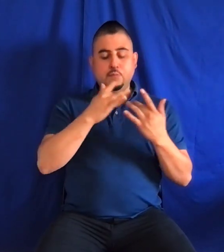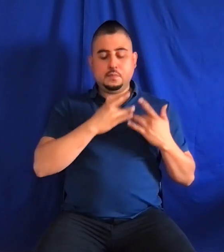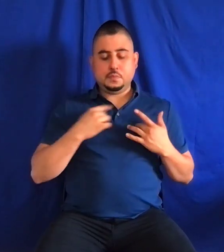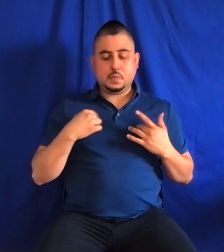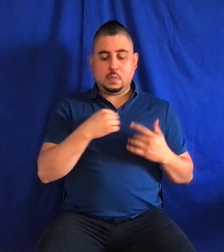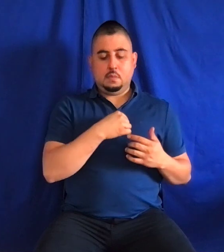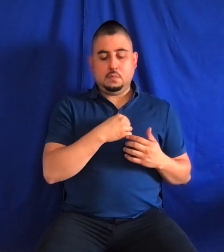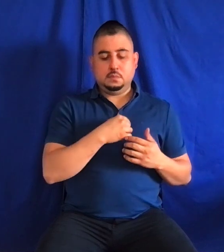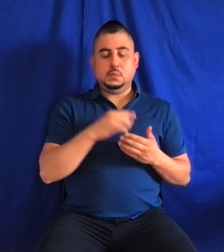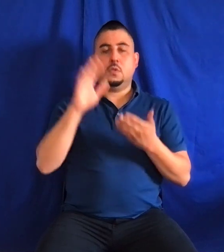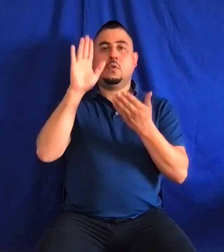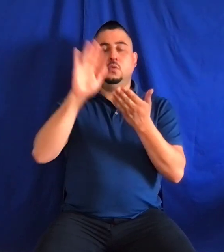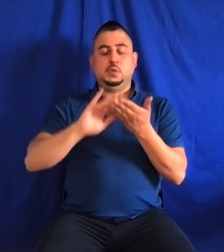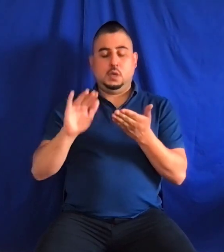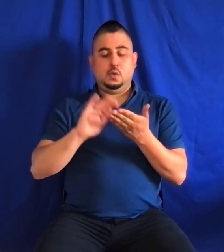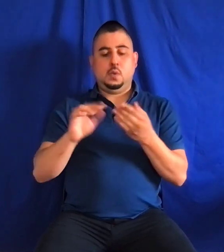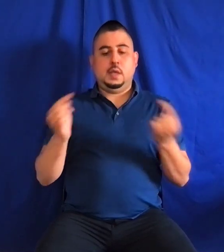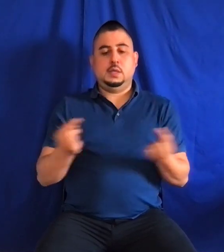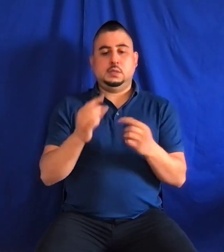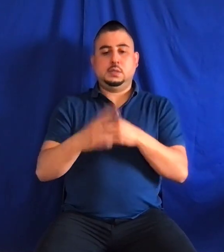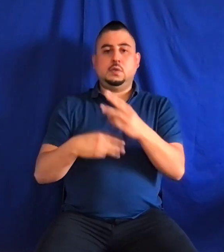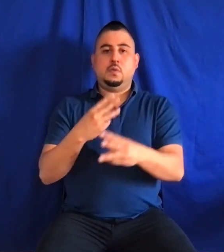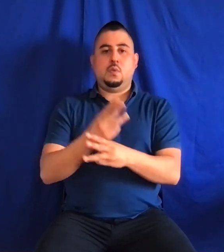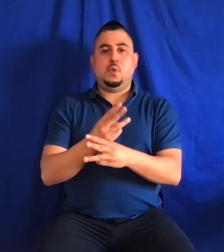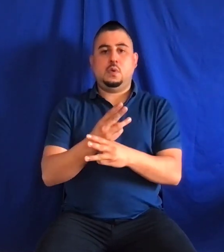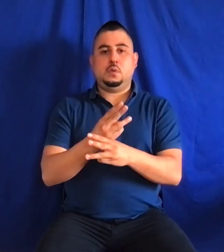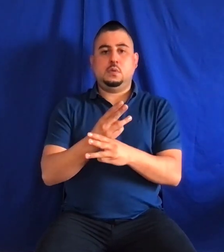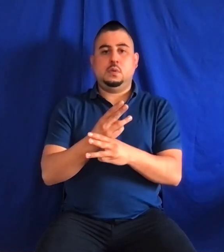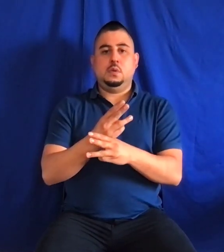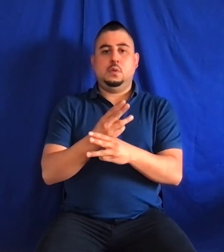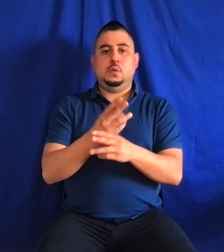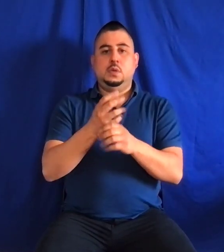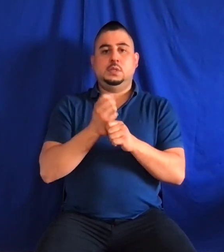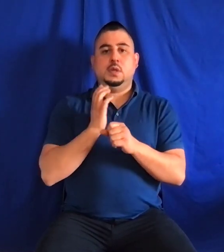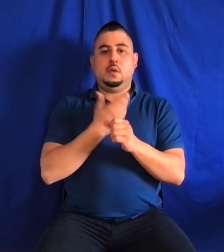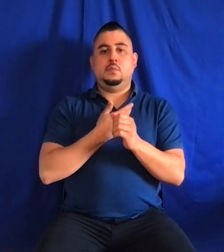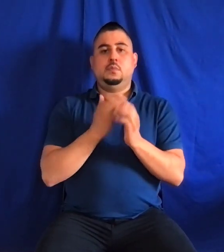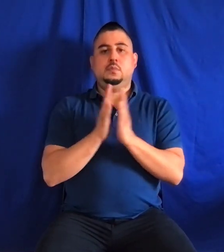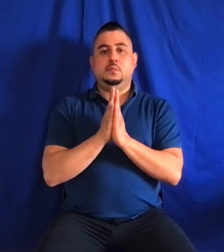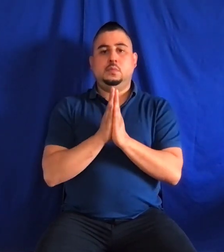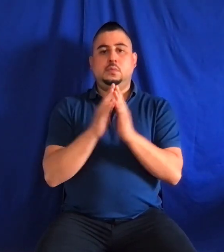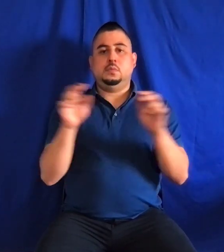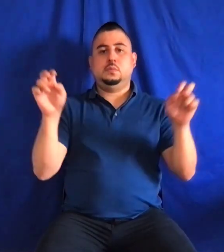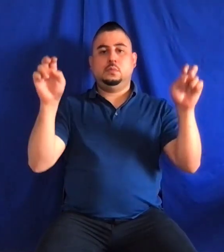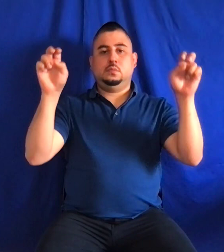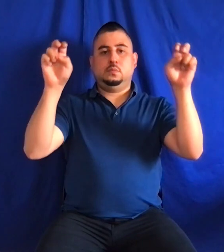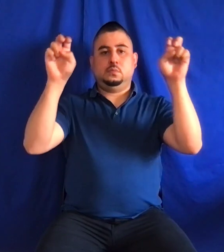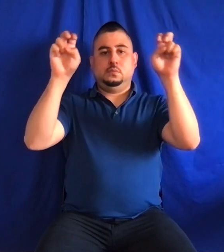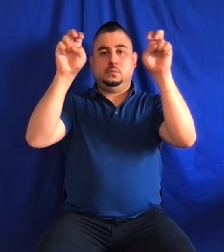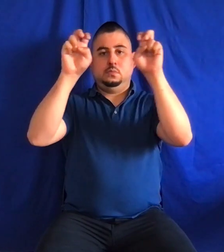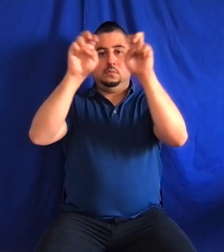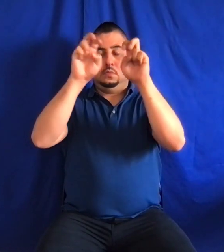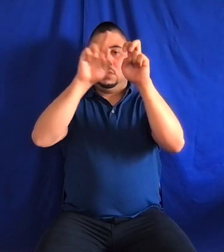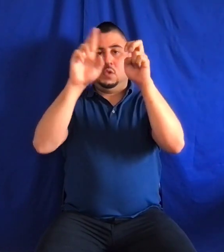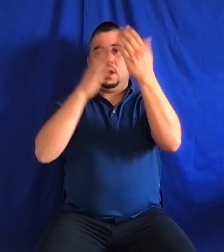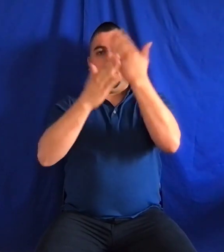mercy on us. You take away the sins of the world, receive our prayer. You are seated at the right hand of the